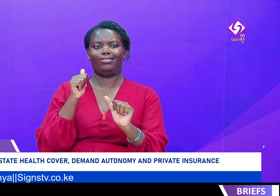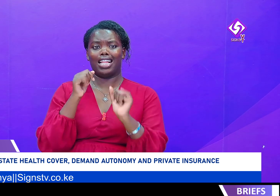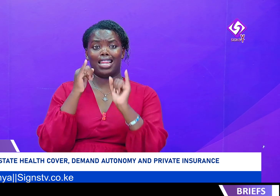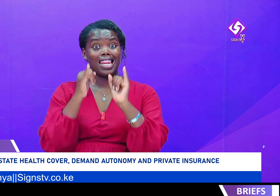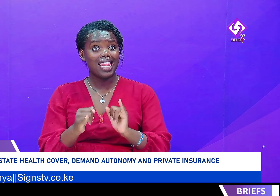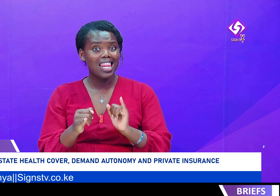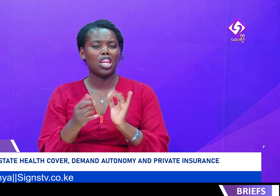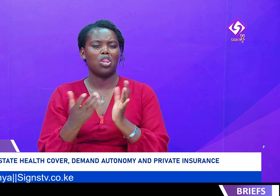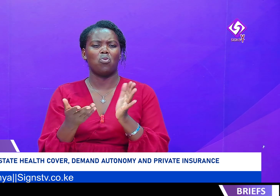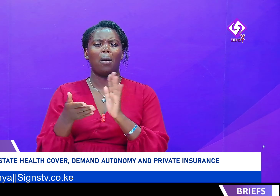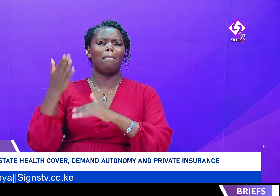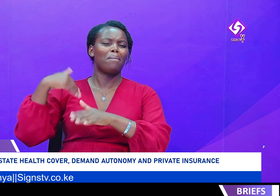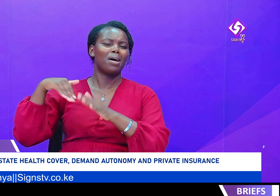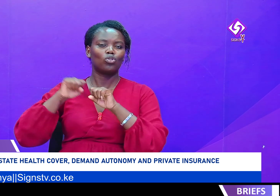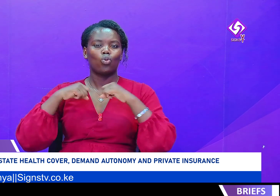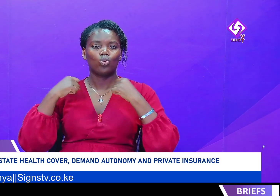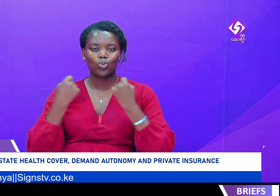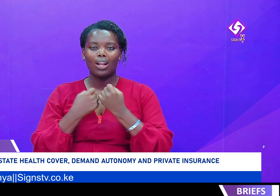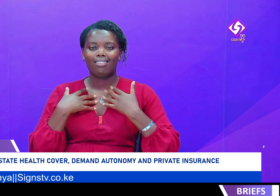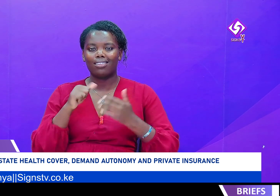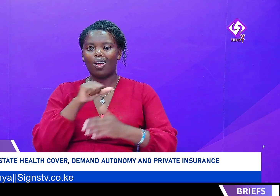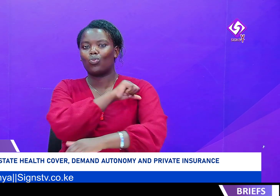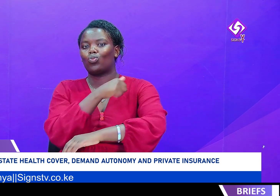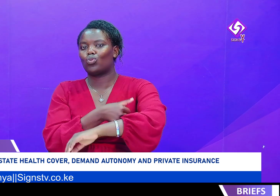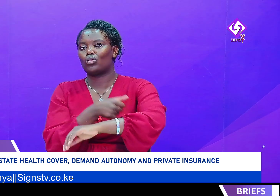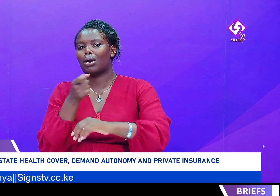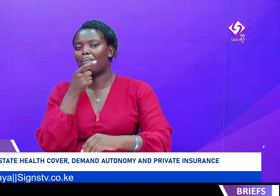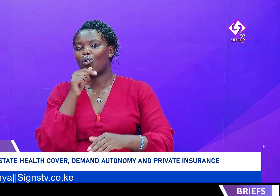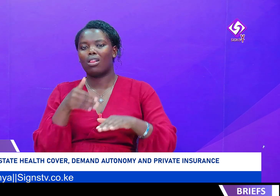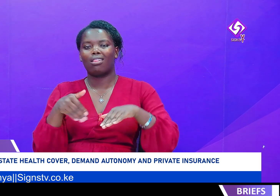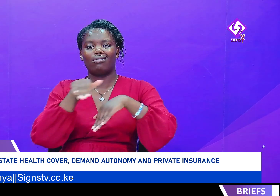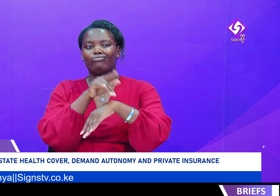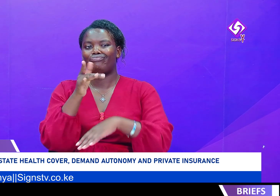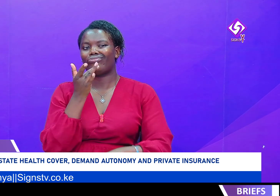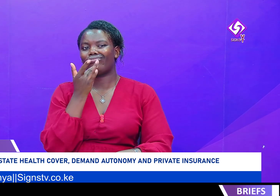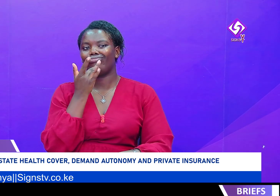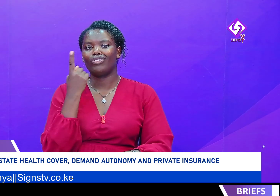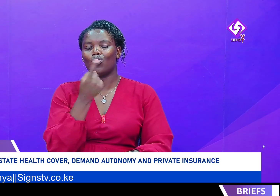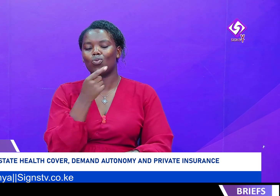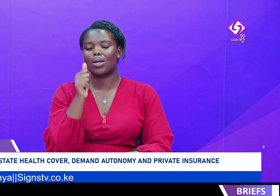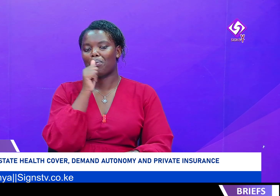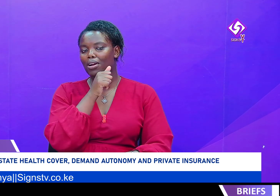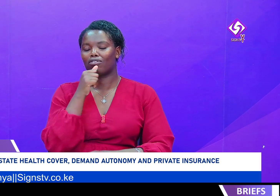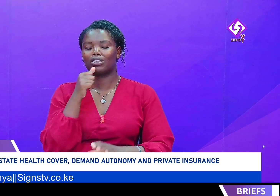demands: rejecting the new state-backed Social Health Authority medical cover in favor of a private